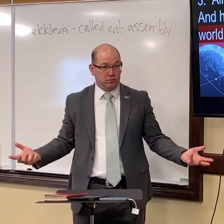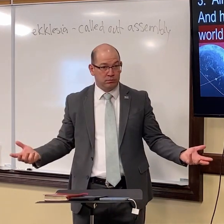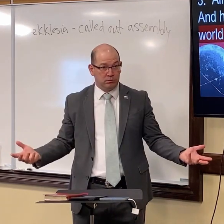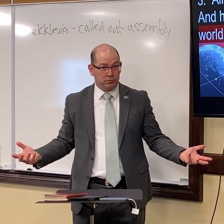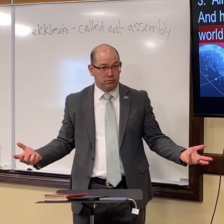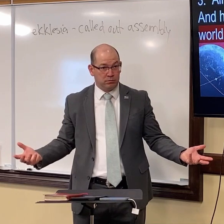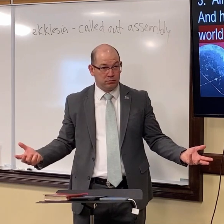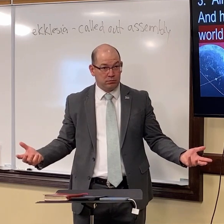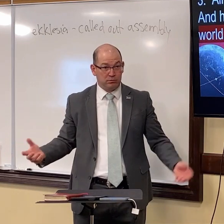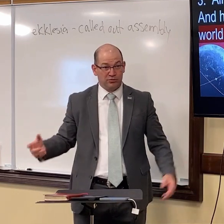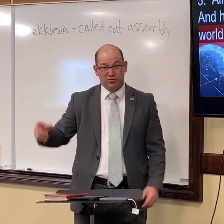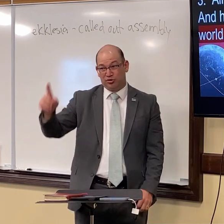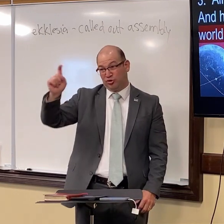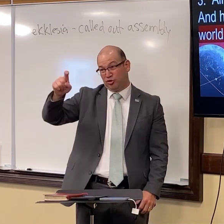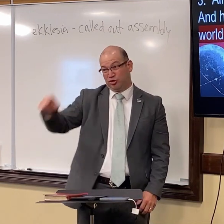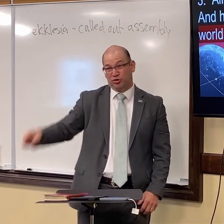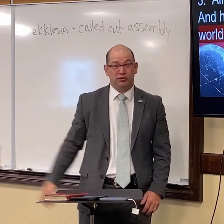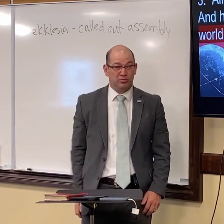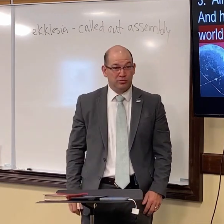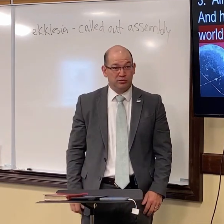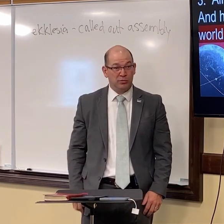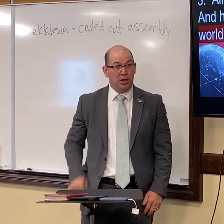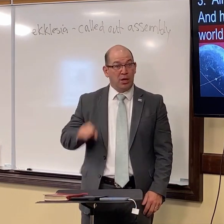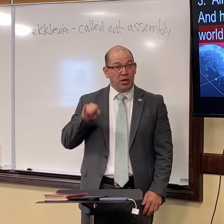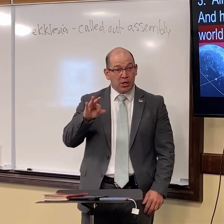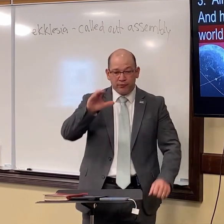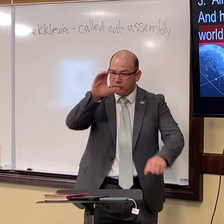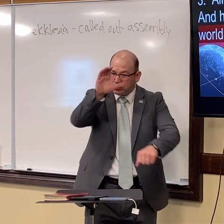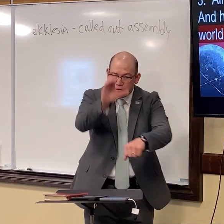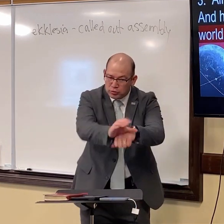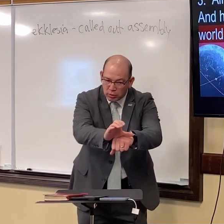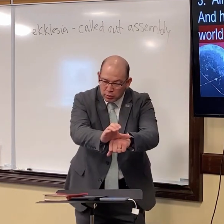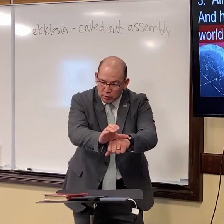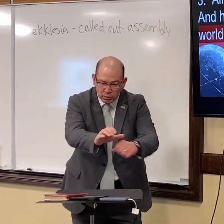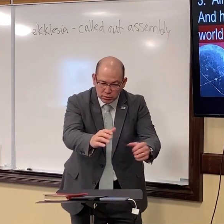Has sent or is sending people. Are you involved in that process?